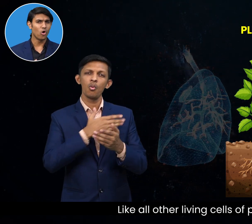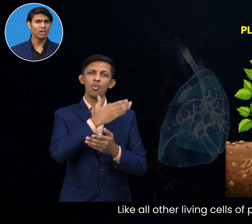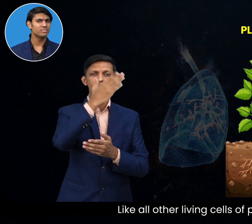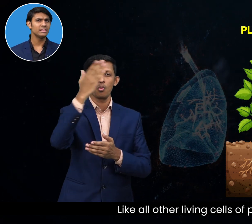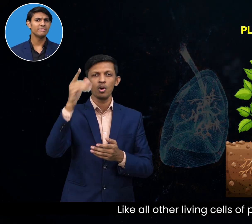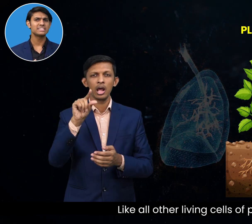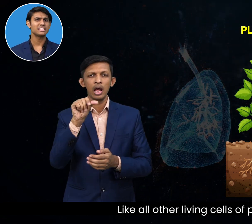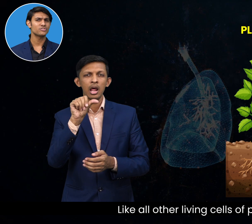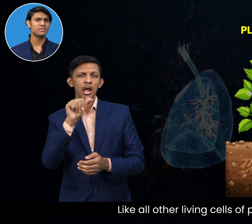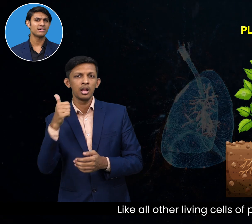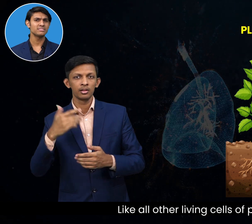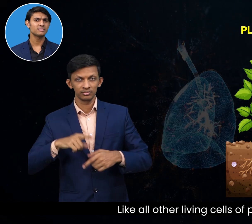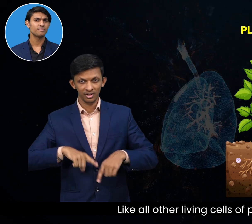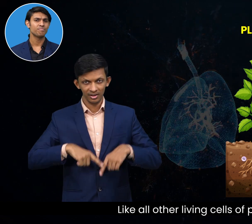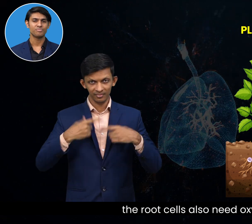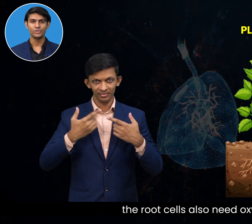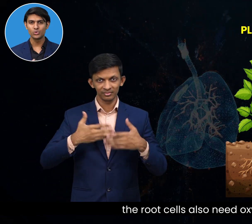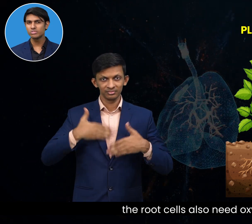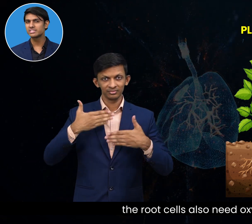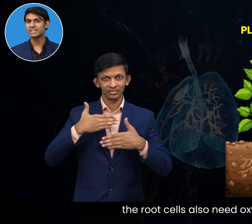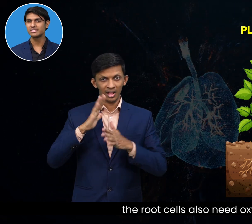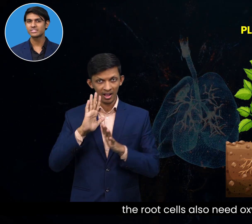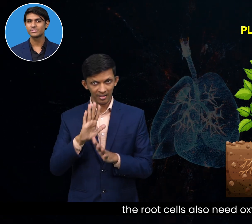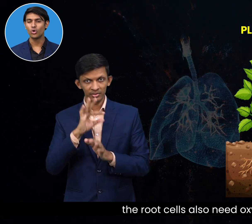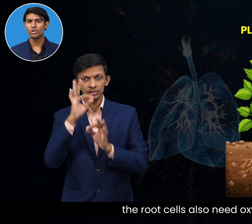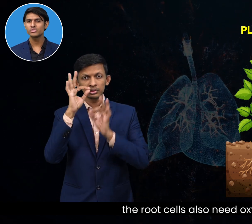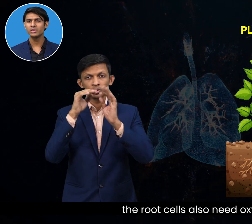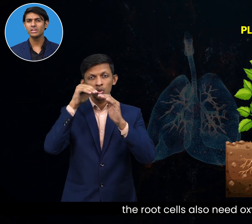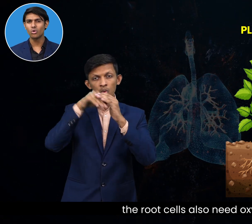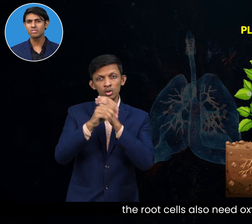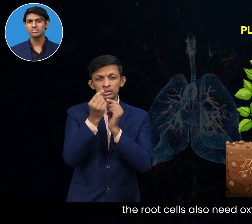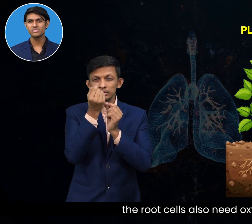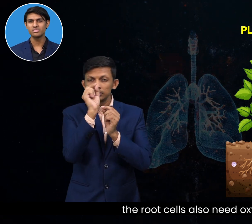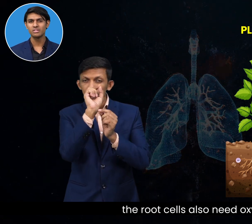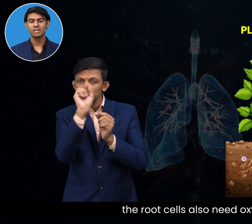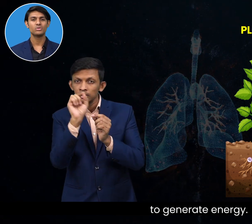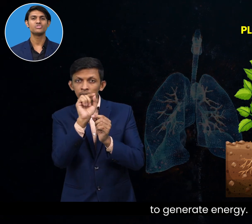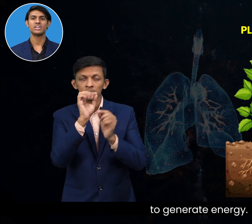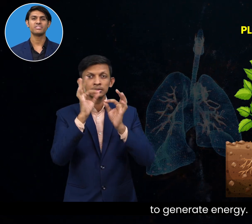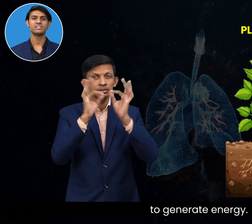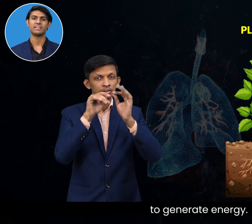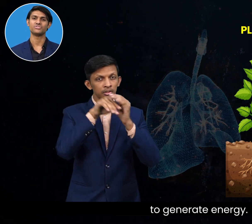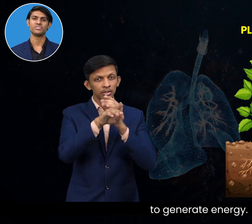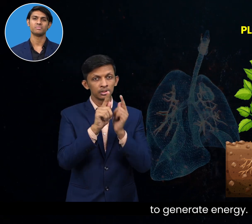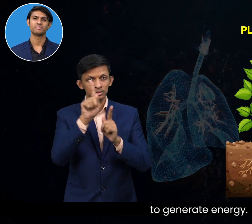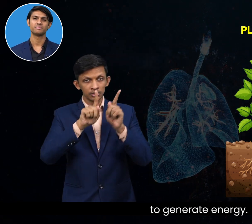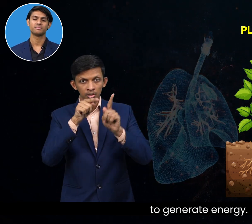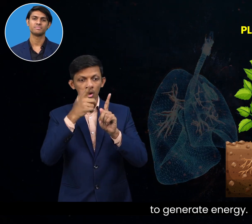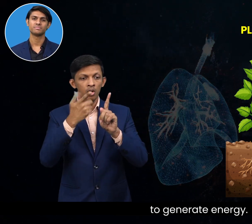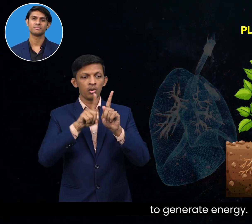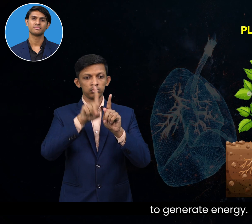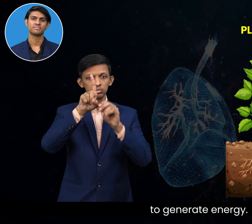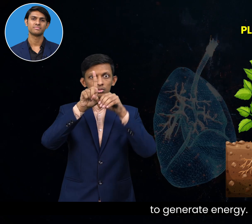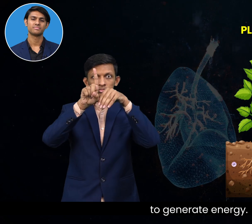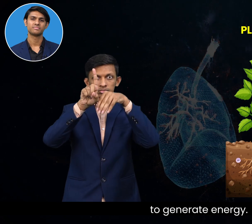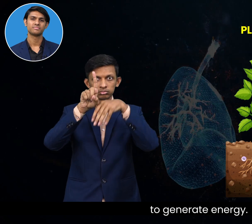Like all other living cells of plants, the root cells also need oxygen to generate energy.